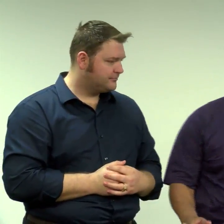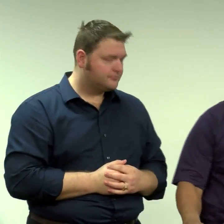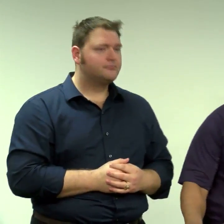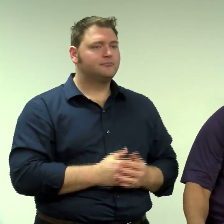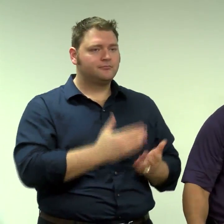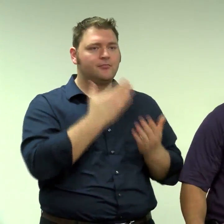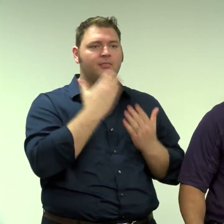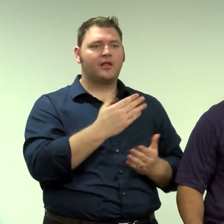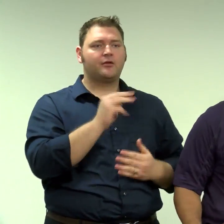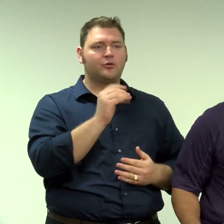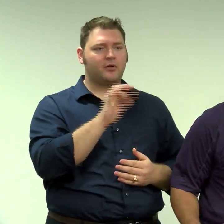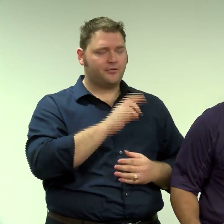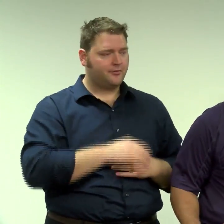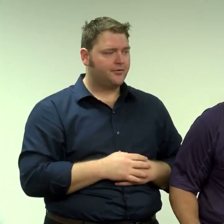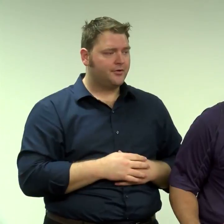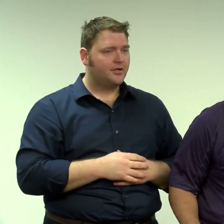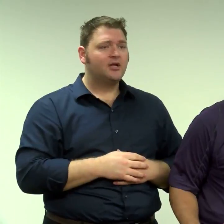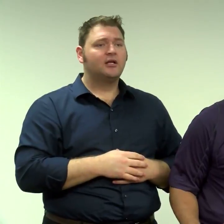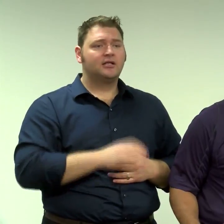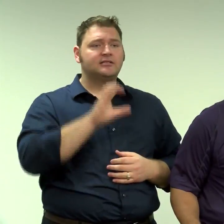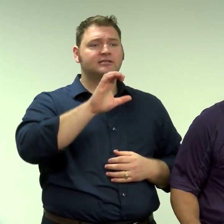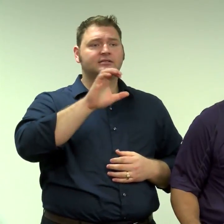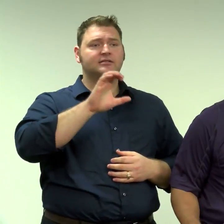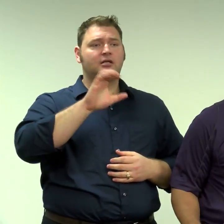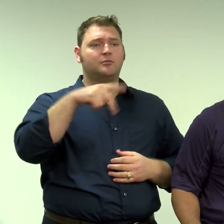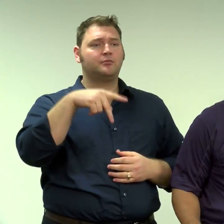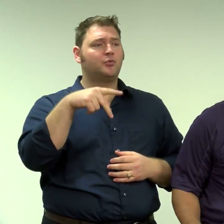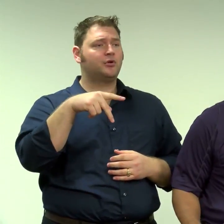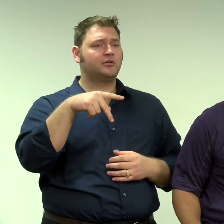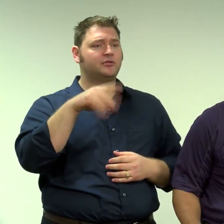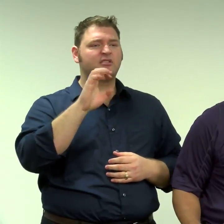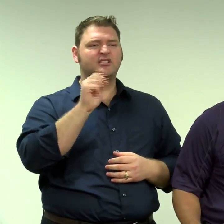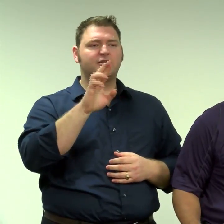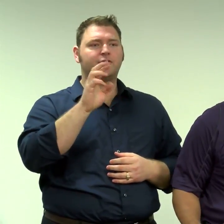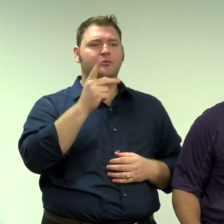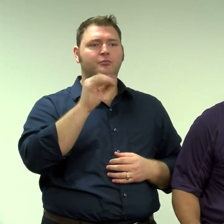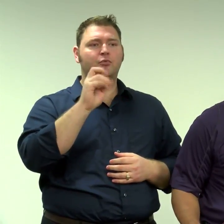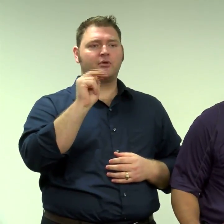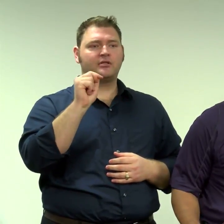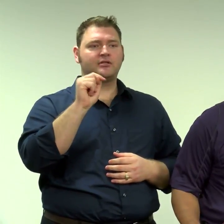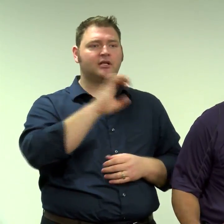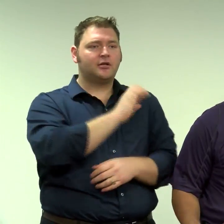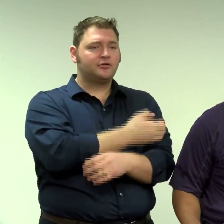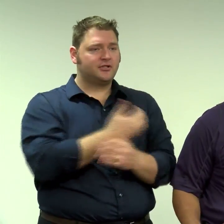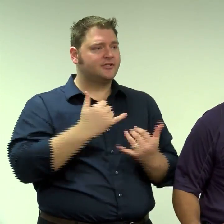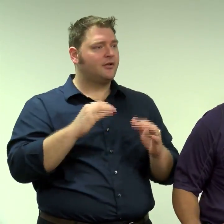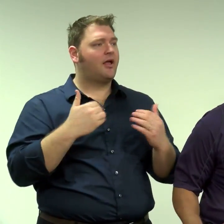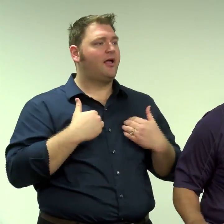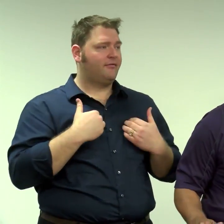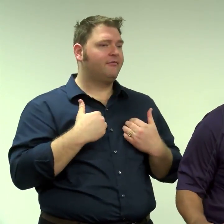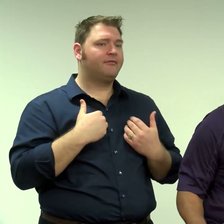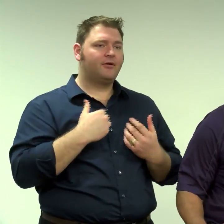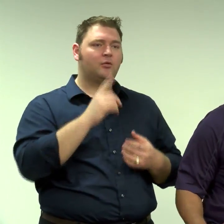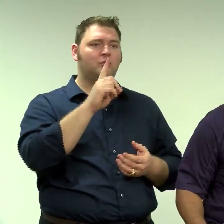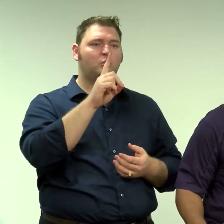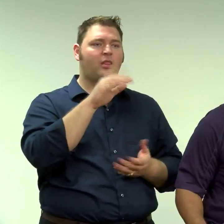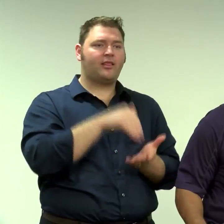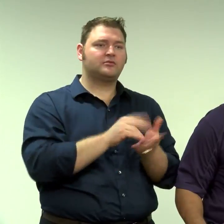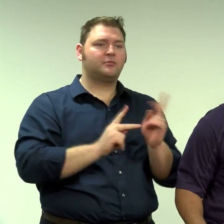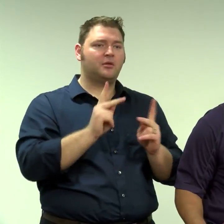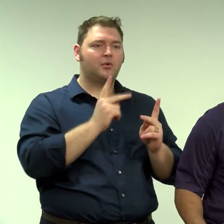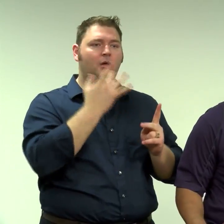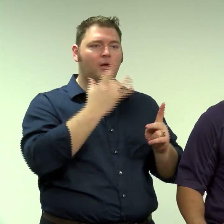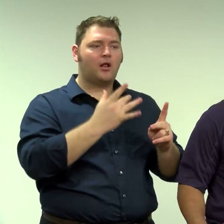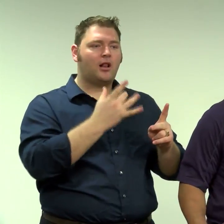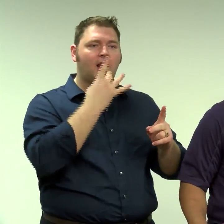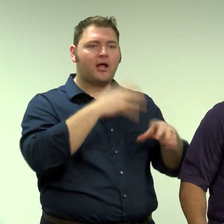Thank you, Mayor. CenterPoint Energy continues to have about 100,000 customers without electric service. The flood is a